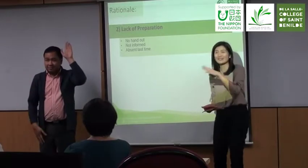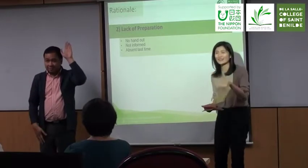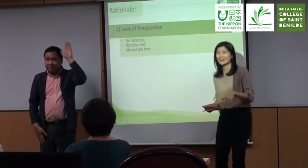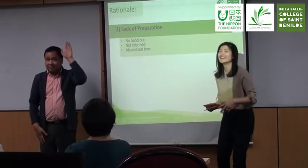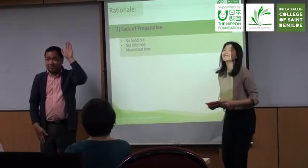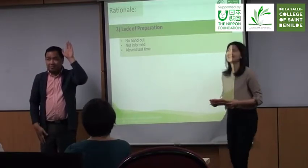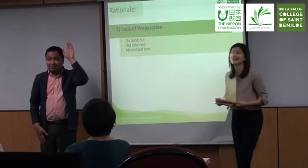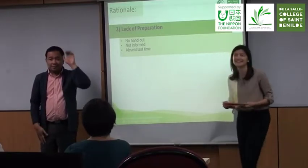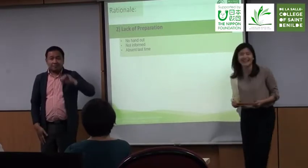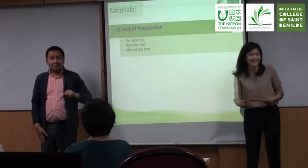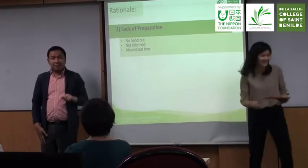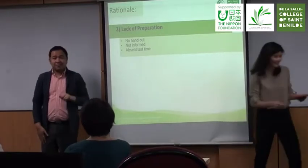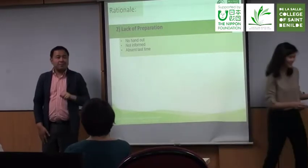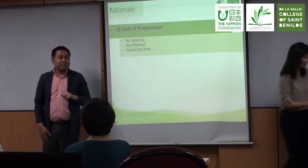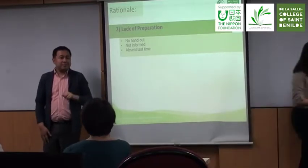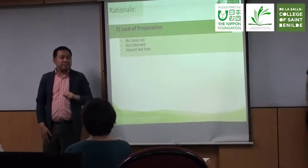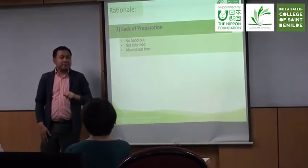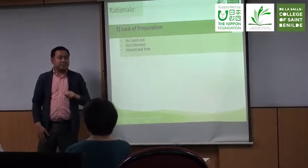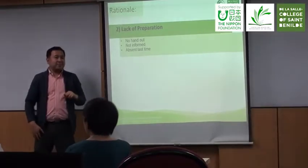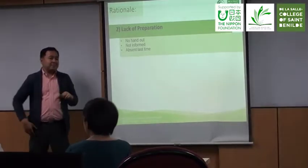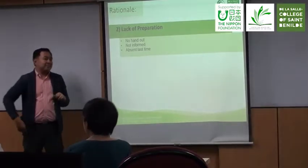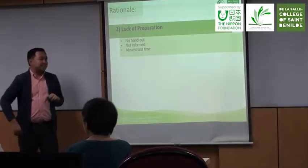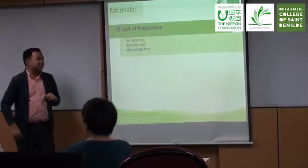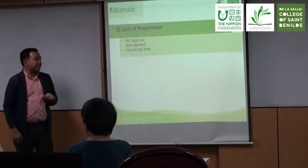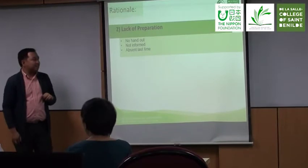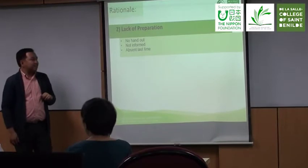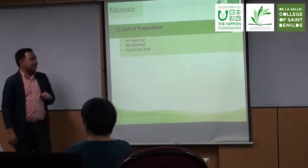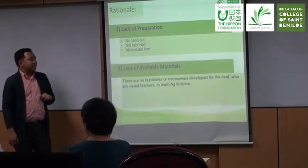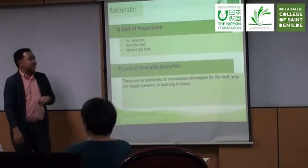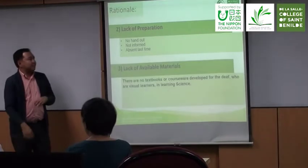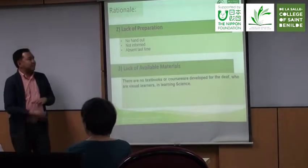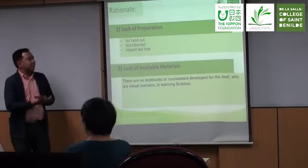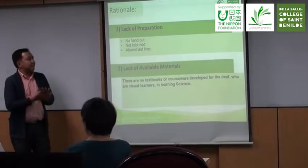So, right. Okay, next.